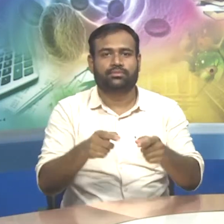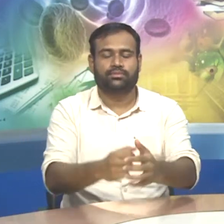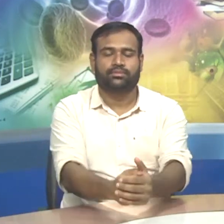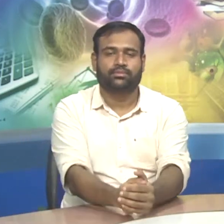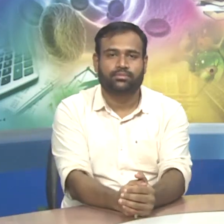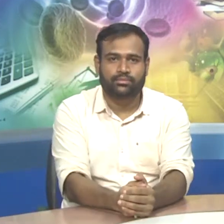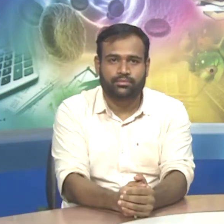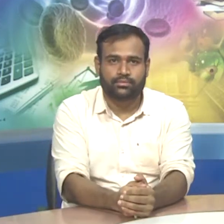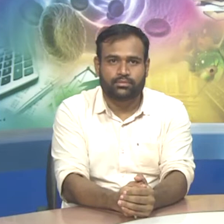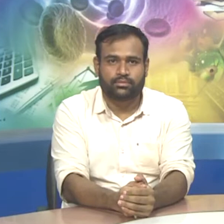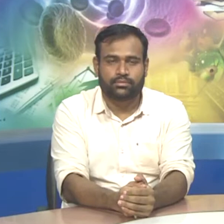the legislature.